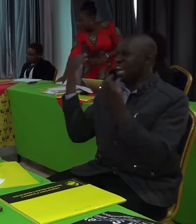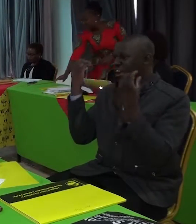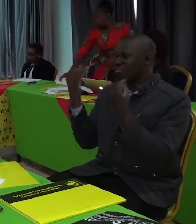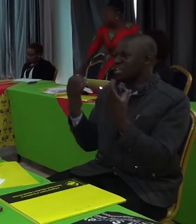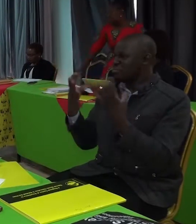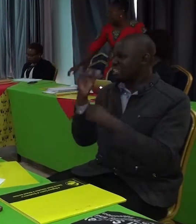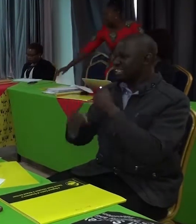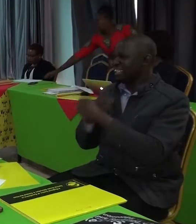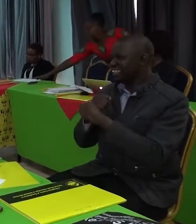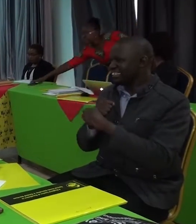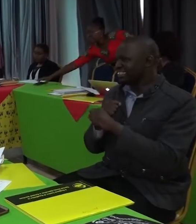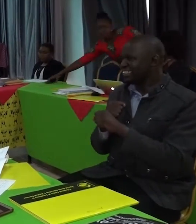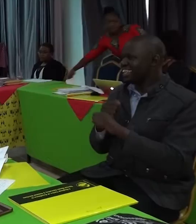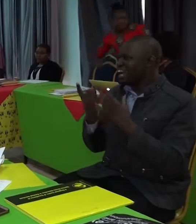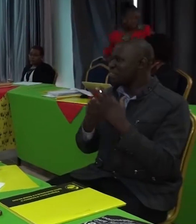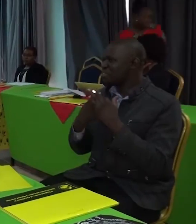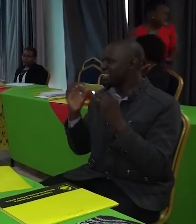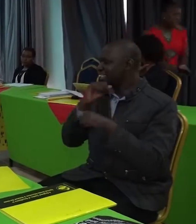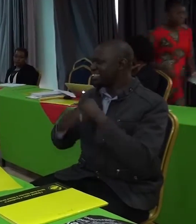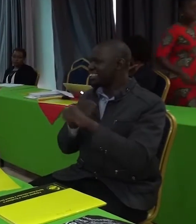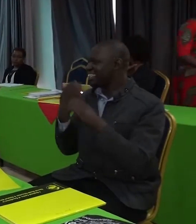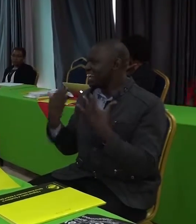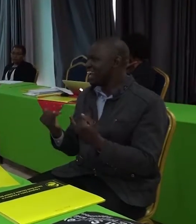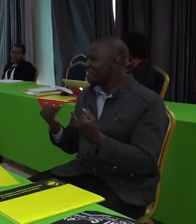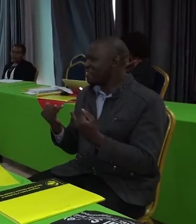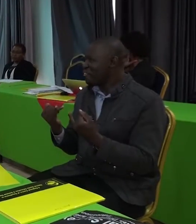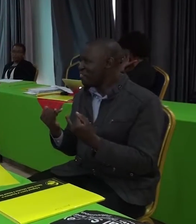1990 up to now? Where are we? How many years is that?